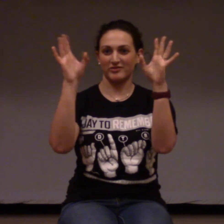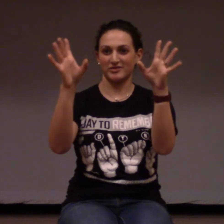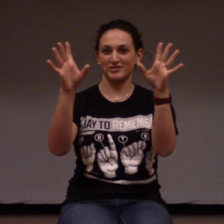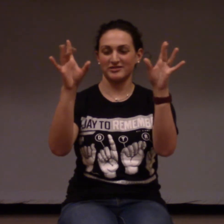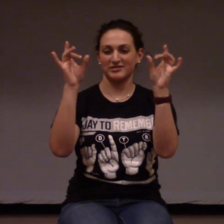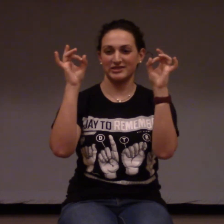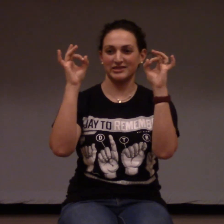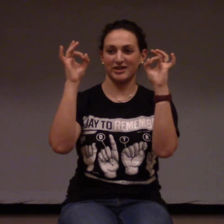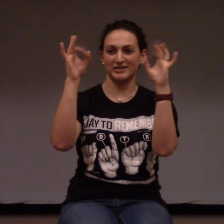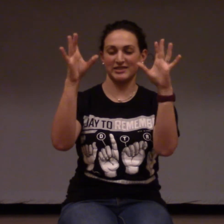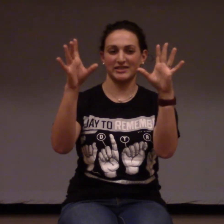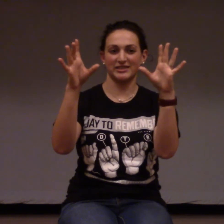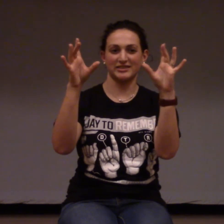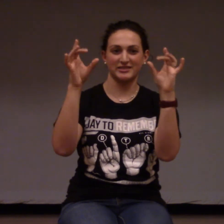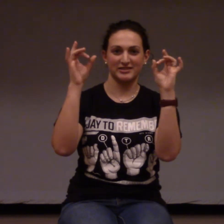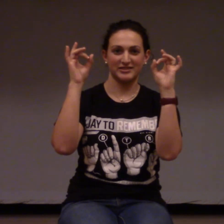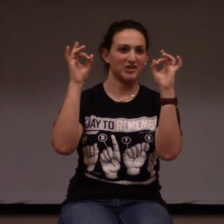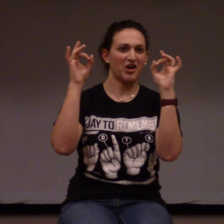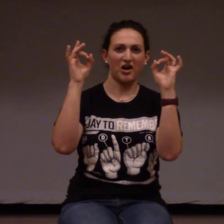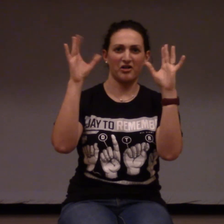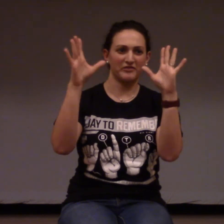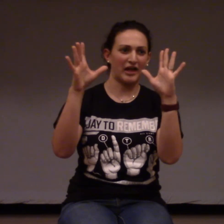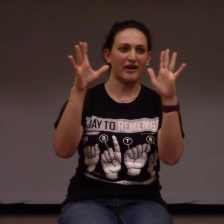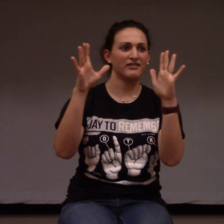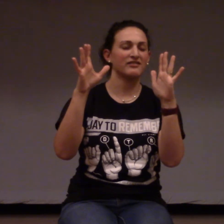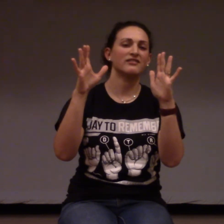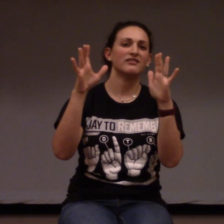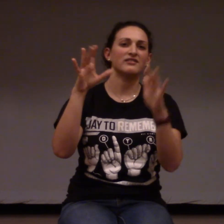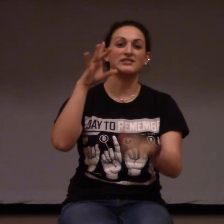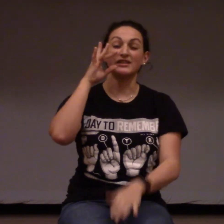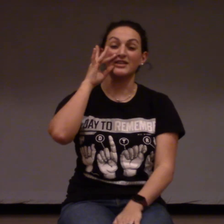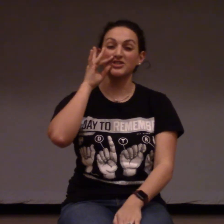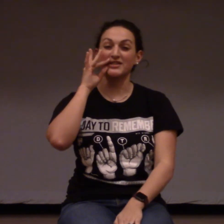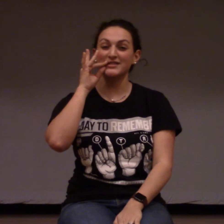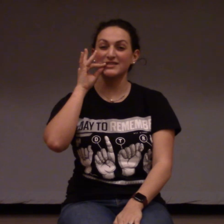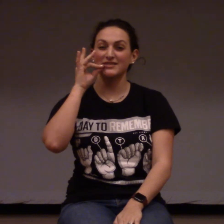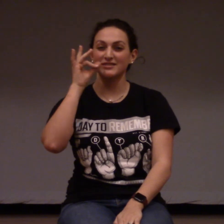awful, disgusting, all of that. Delicious.